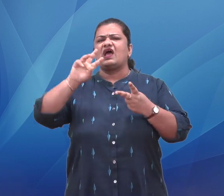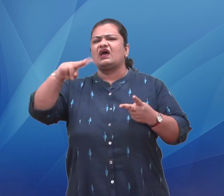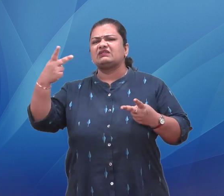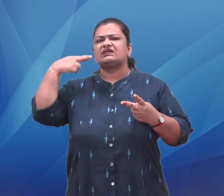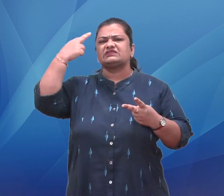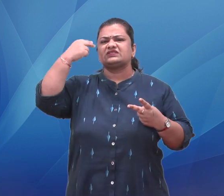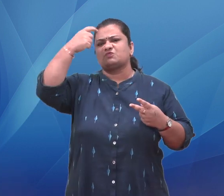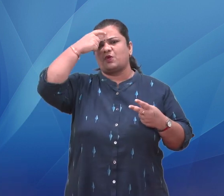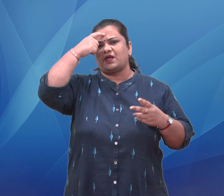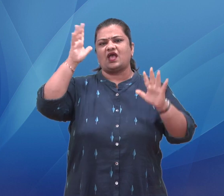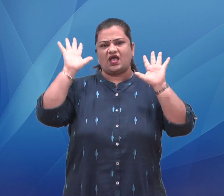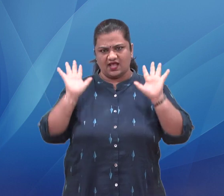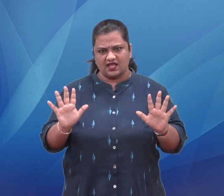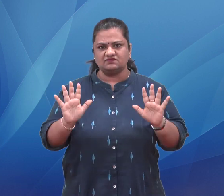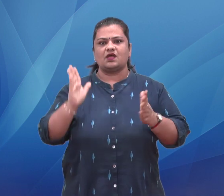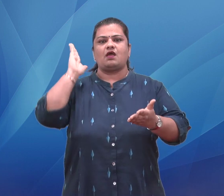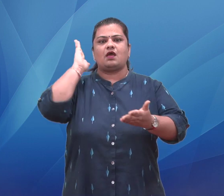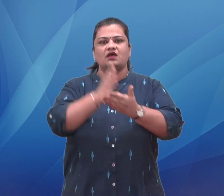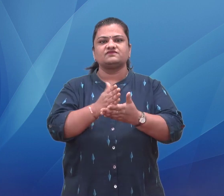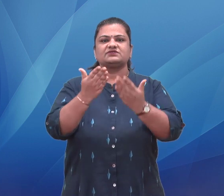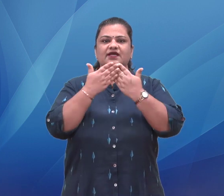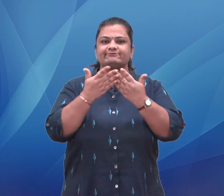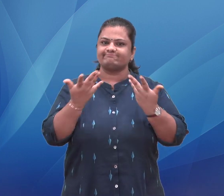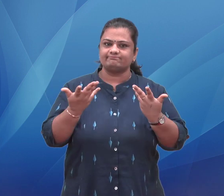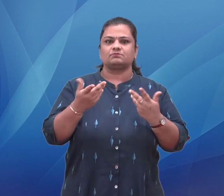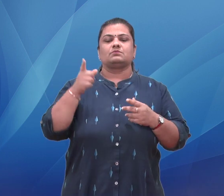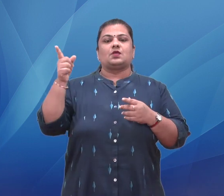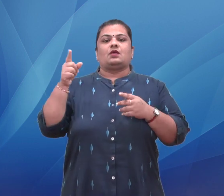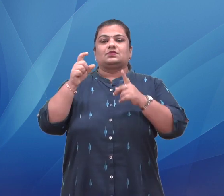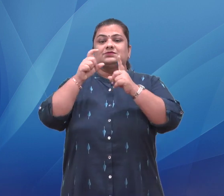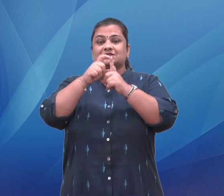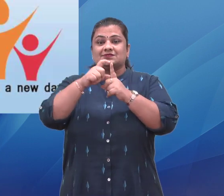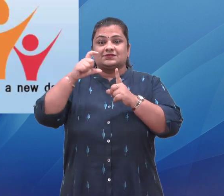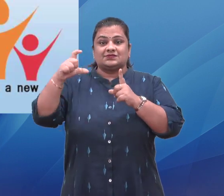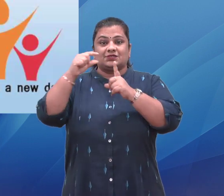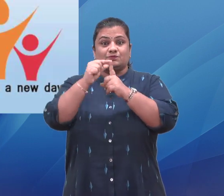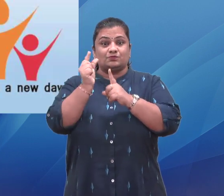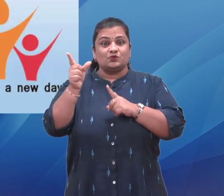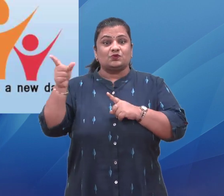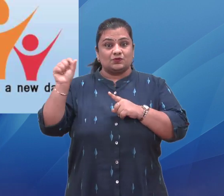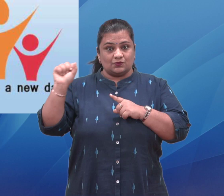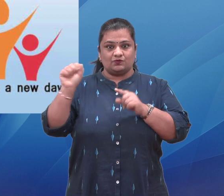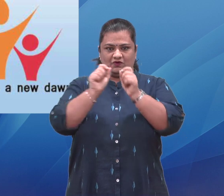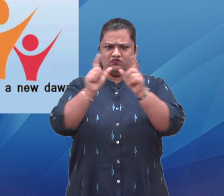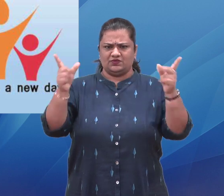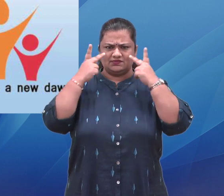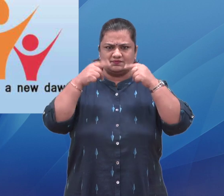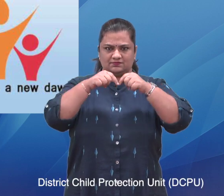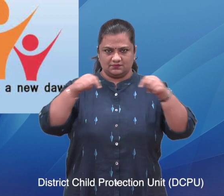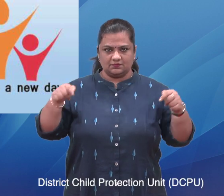the pandemic or other reasons will be identified by the District Child Protection Unit DCPU under the Women and